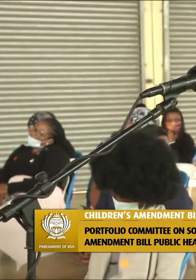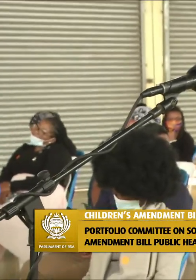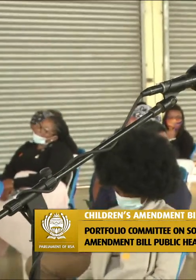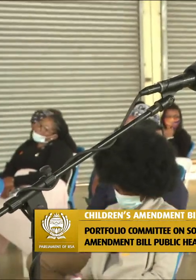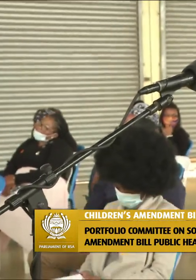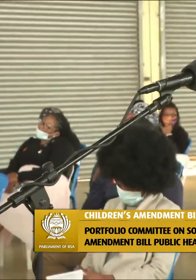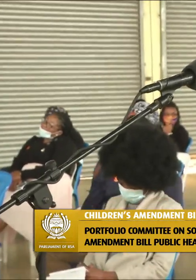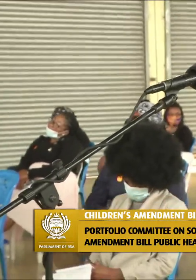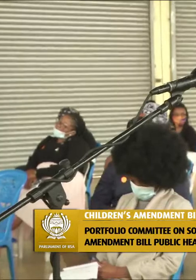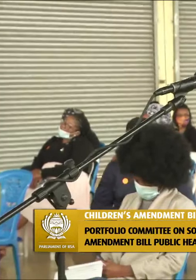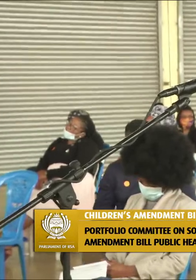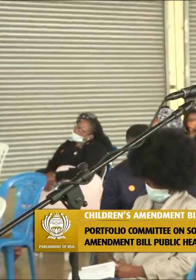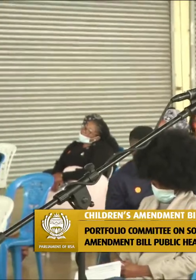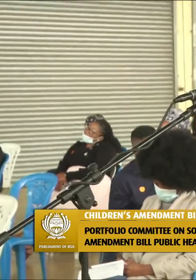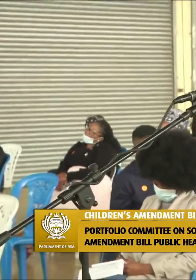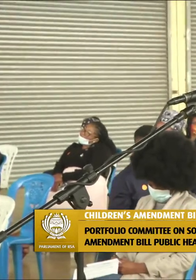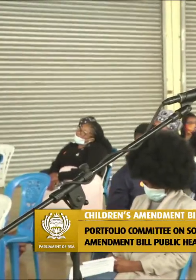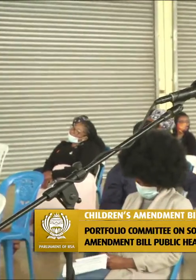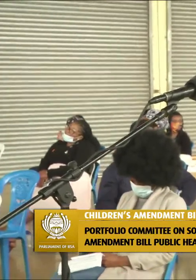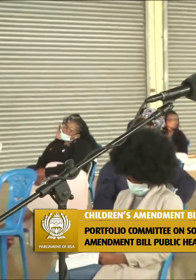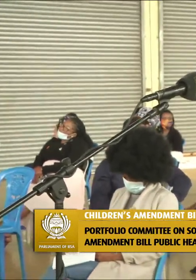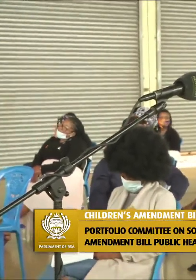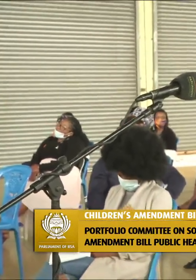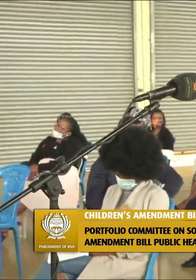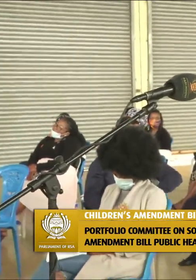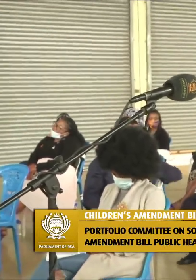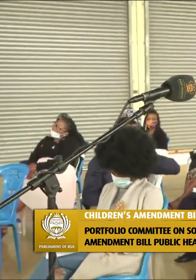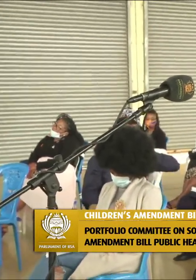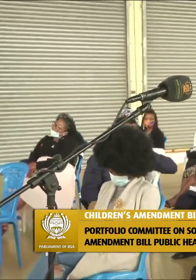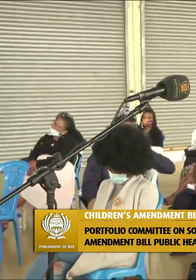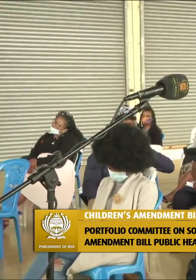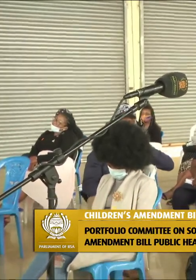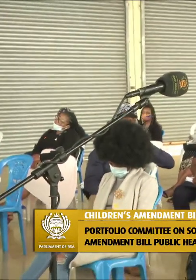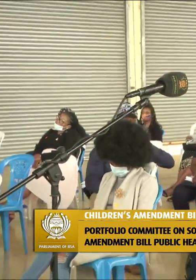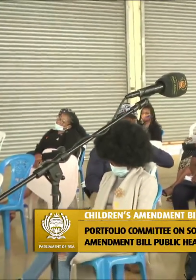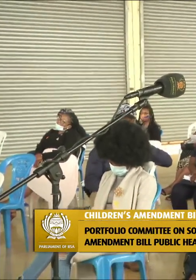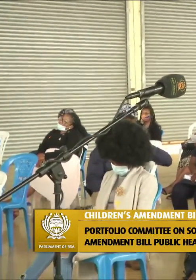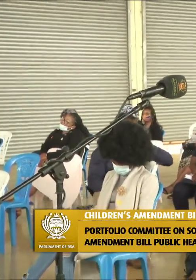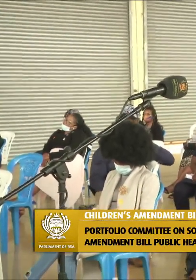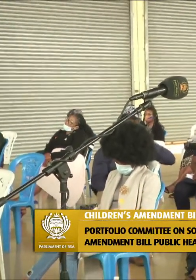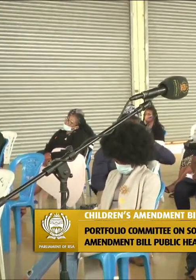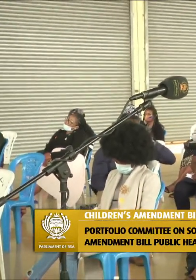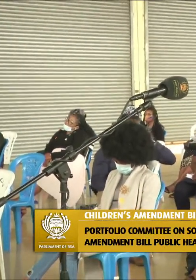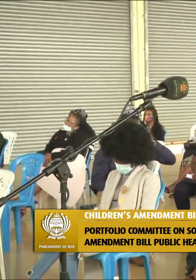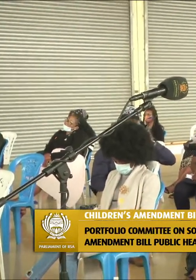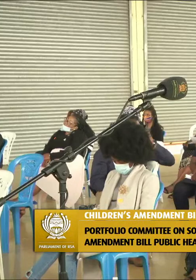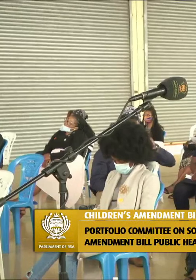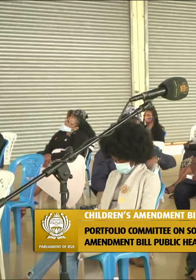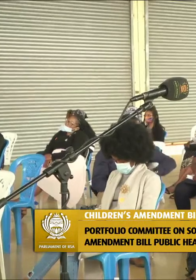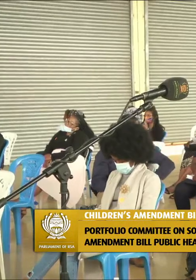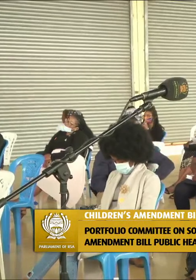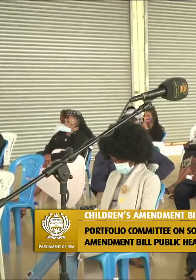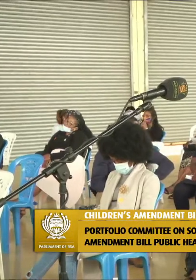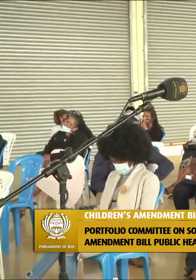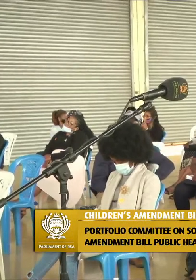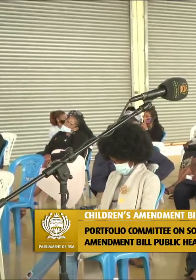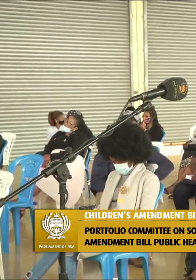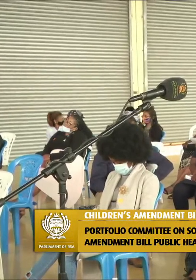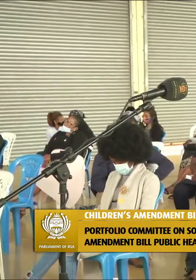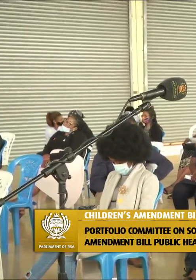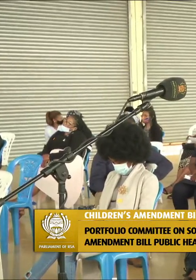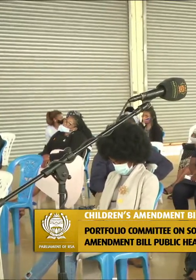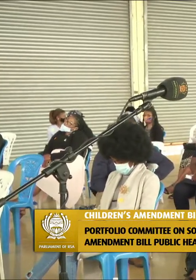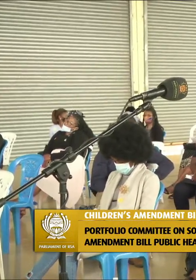umntwana meza negrocery ekhaya awuzi nokuthi buya kuphi uyathatha upakishe ekhabhathini. We normally ask